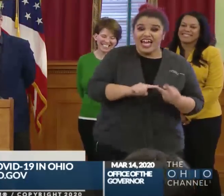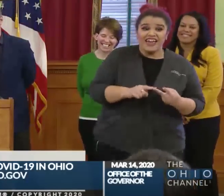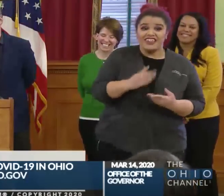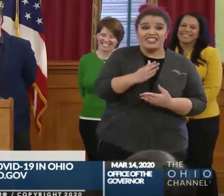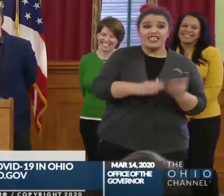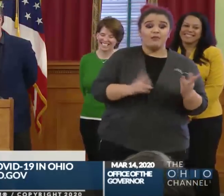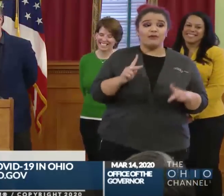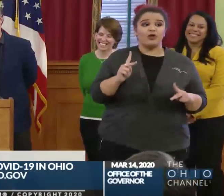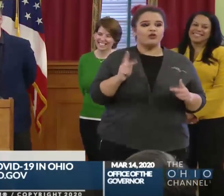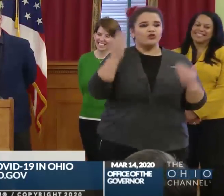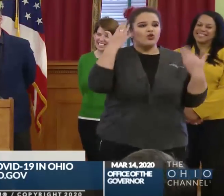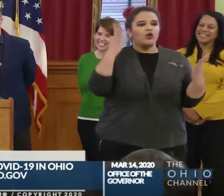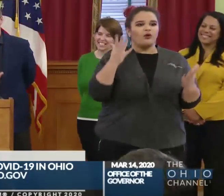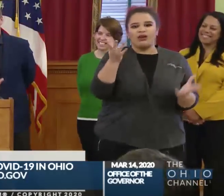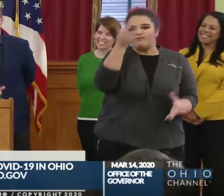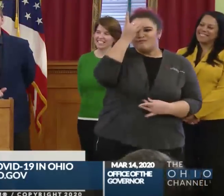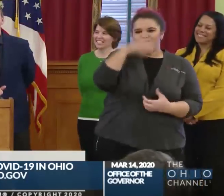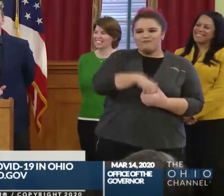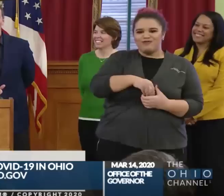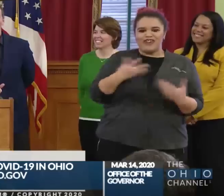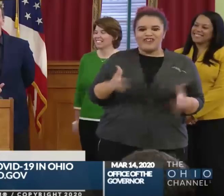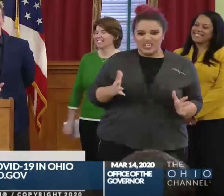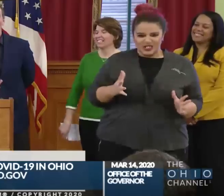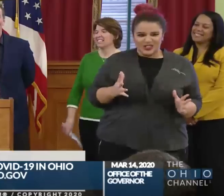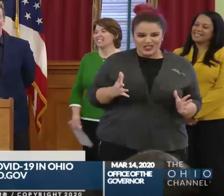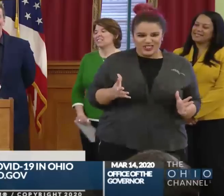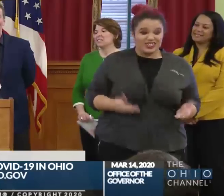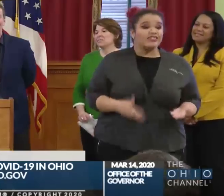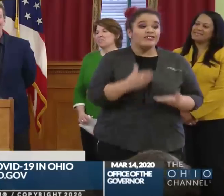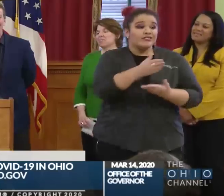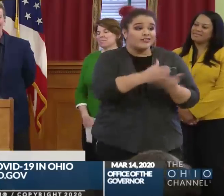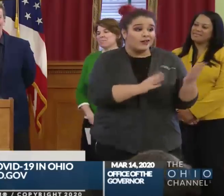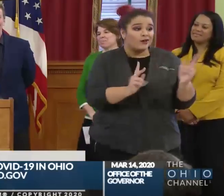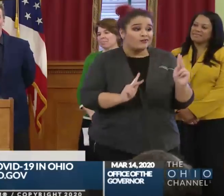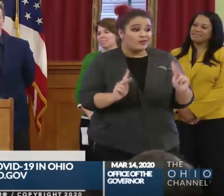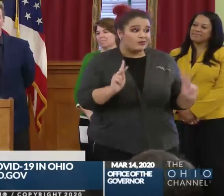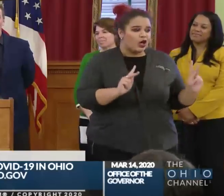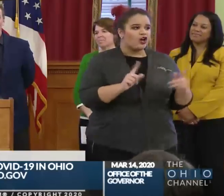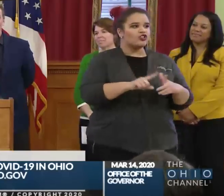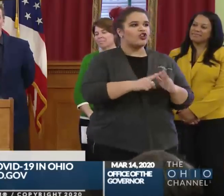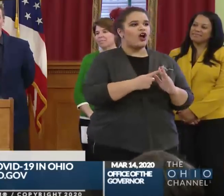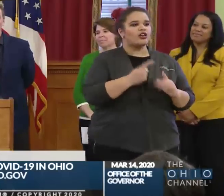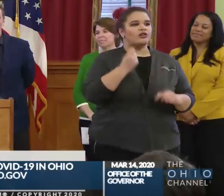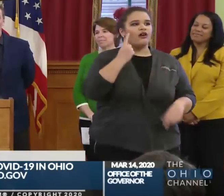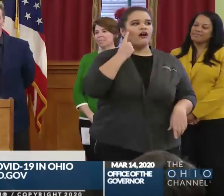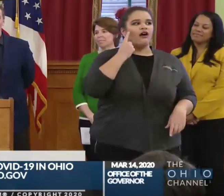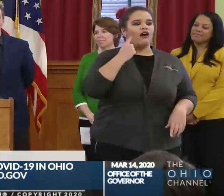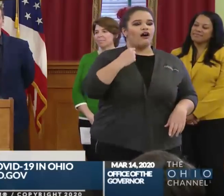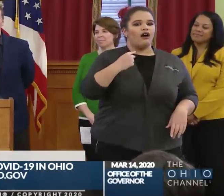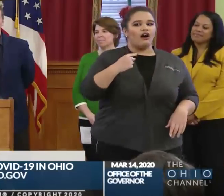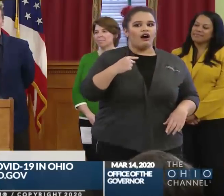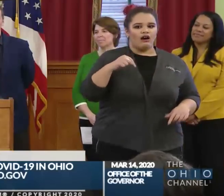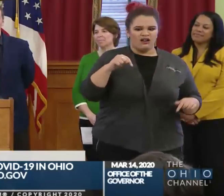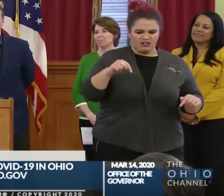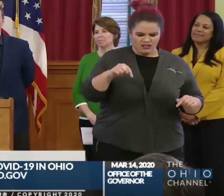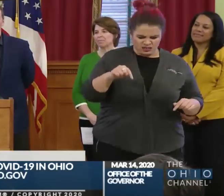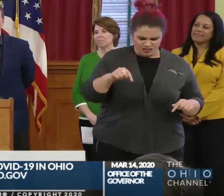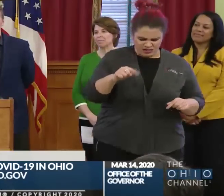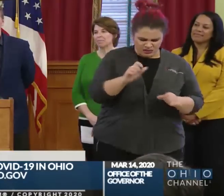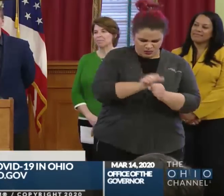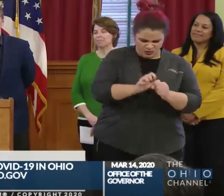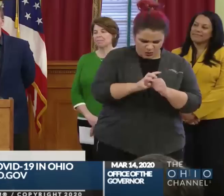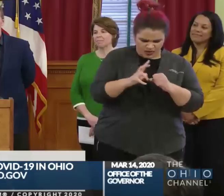know, they're not, you know, and it's dawning in awareness in people, because this is really hard to get our heads around as a society. So it's not